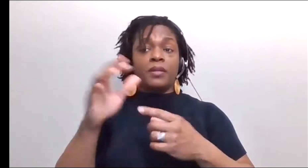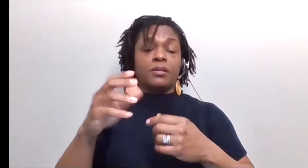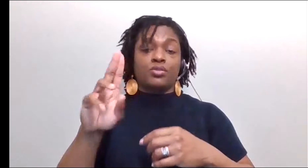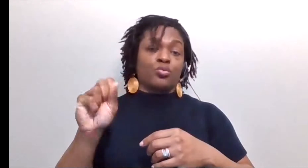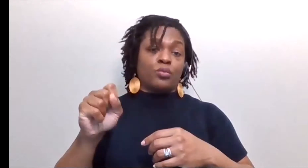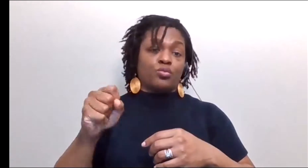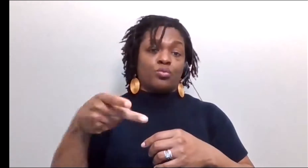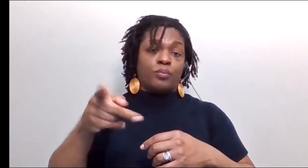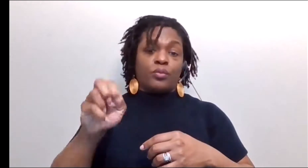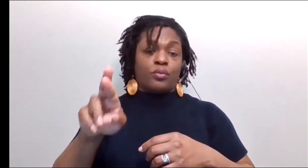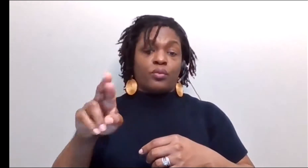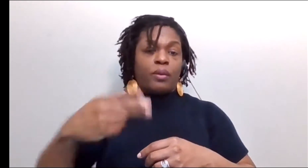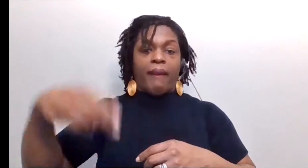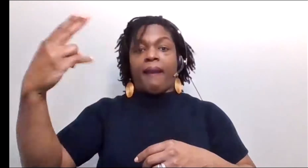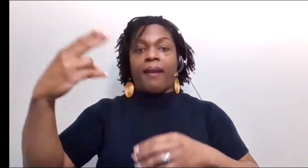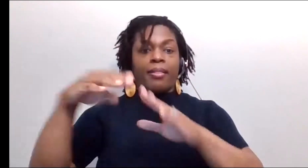like the